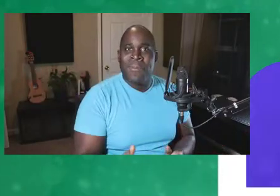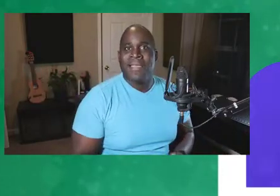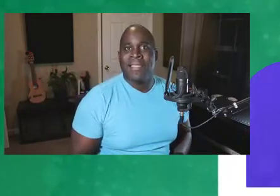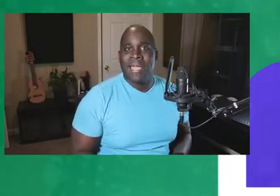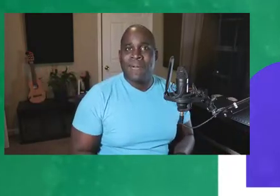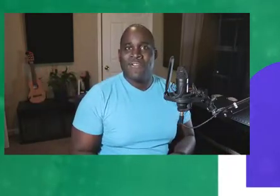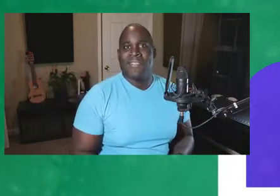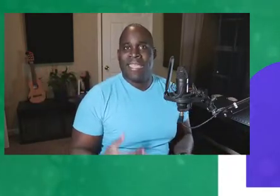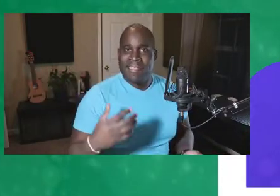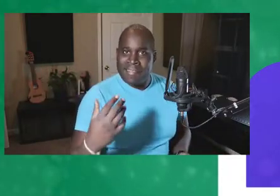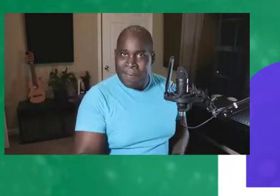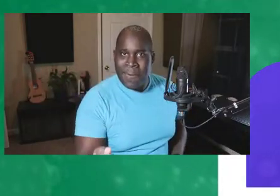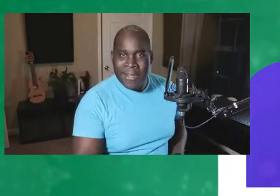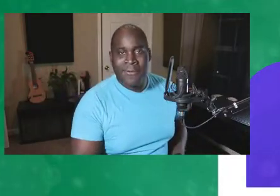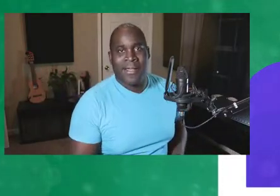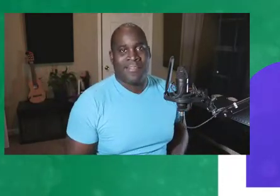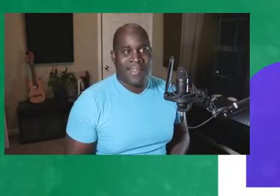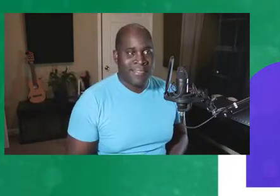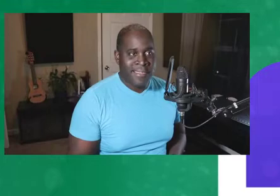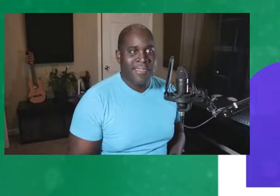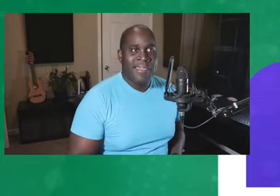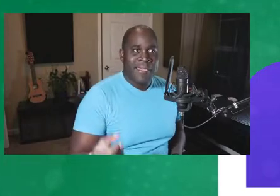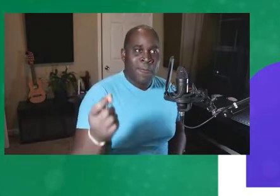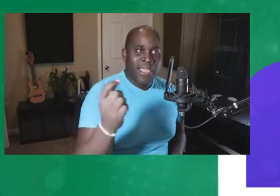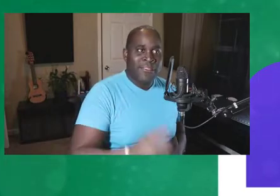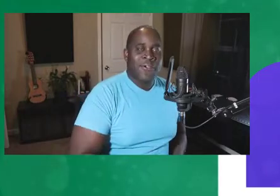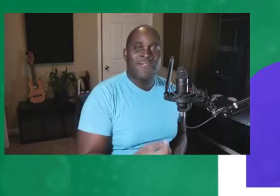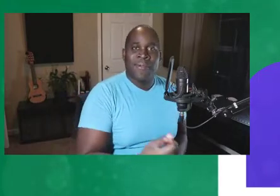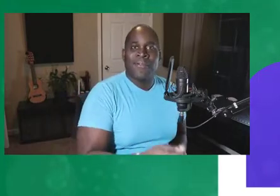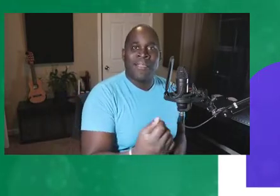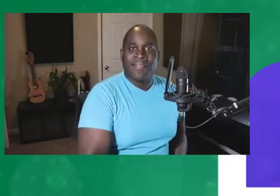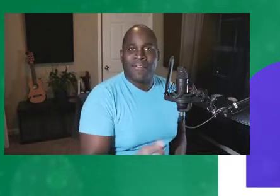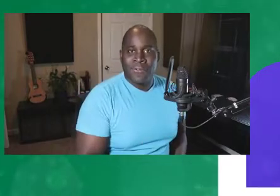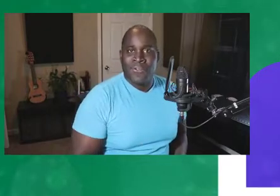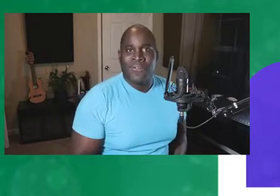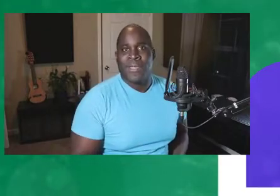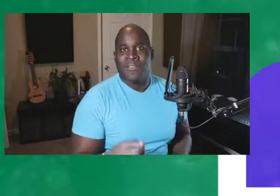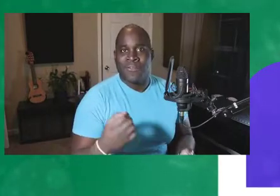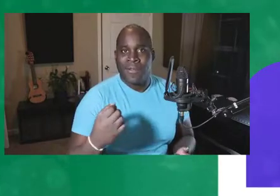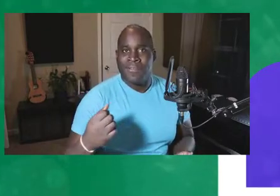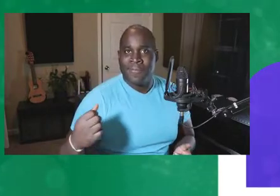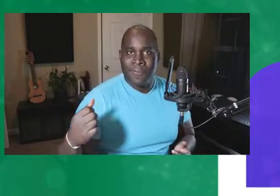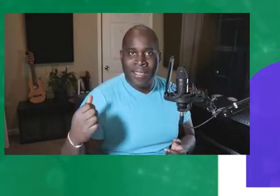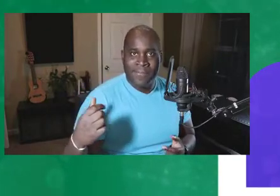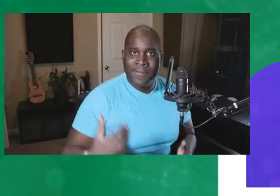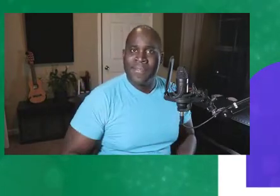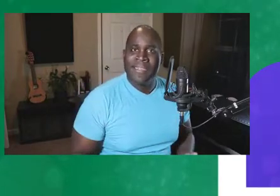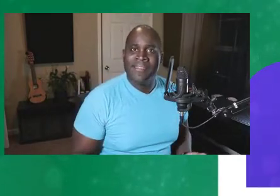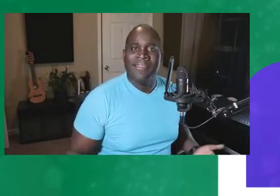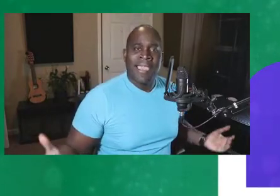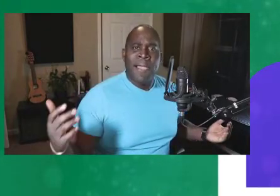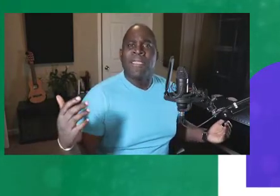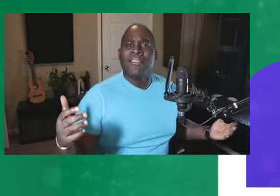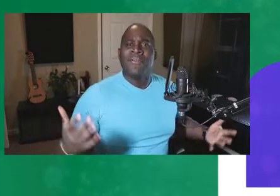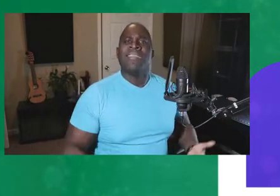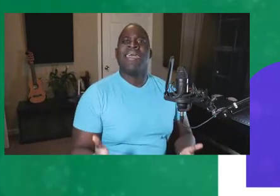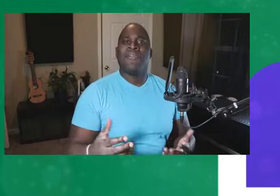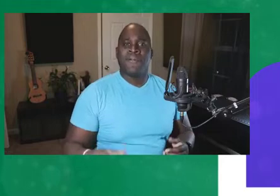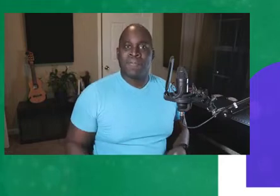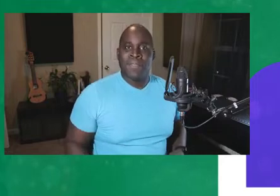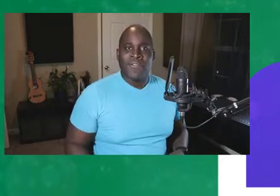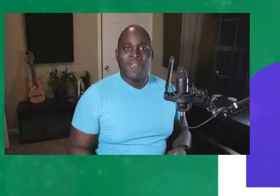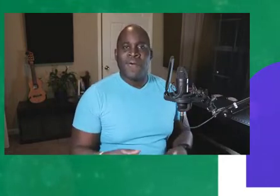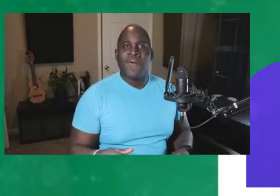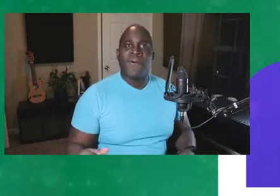spoken through body language to get the same point across. And I think we can learn from other kinds of cultures, we can learn from other different ways of doing things, and we can learn